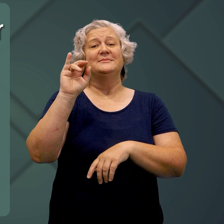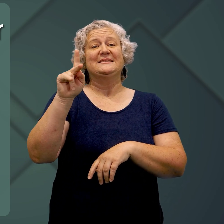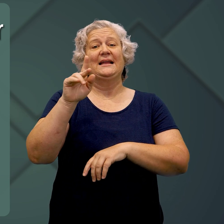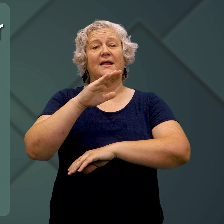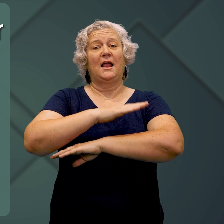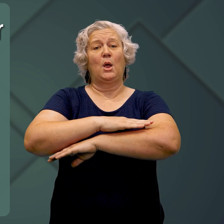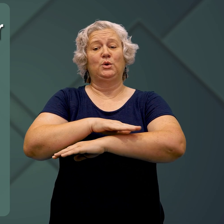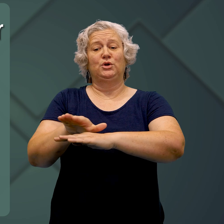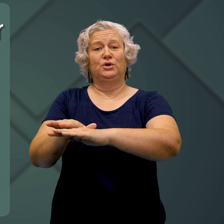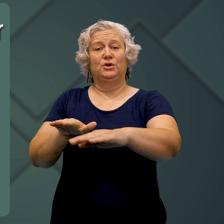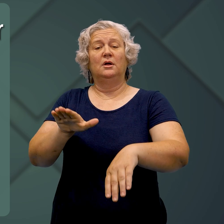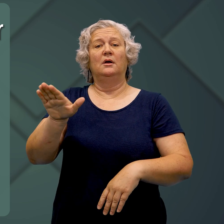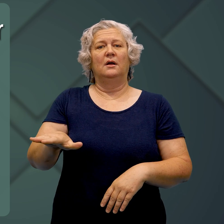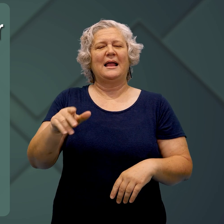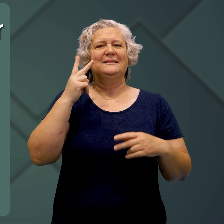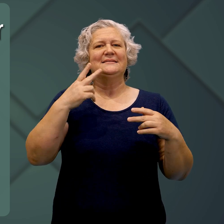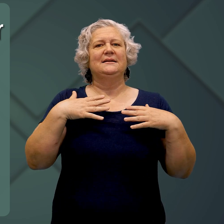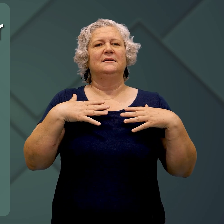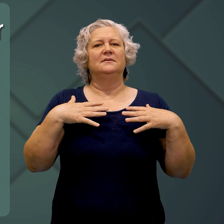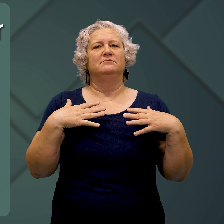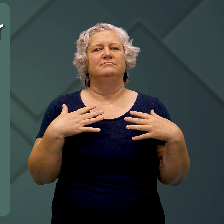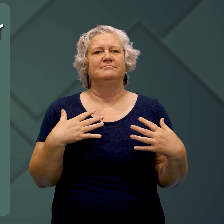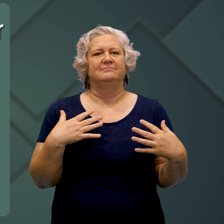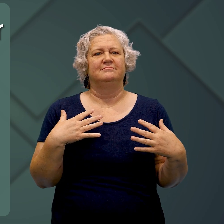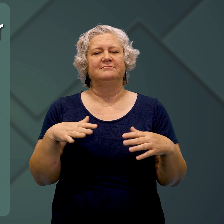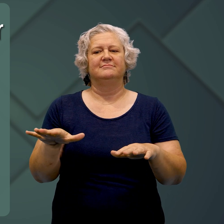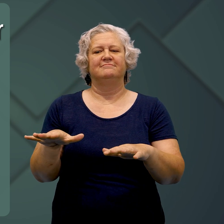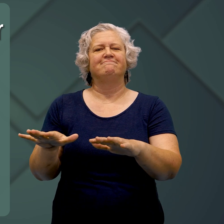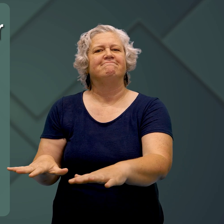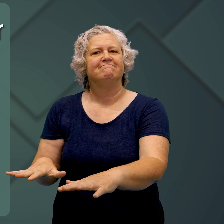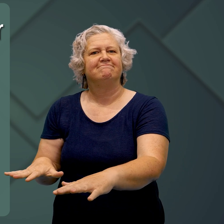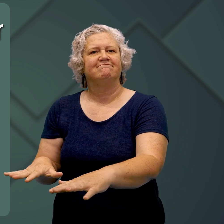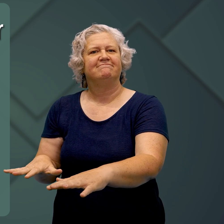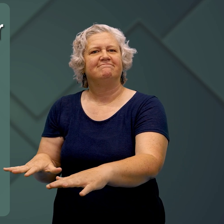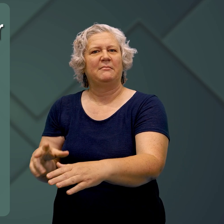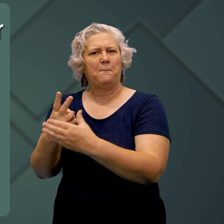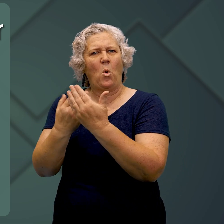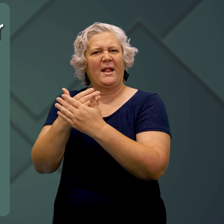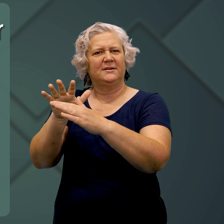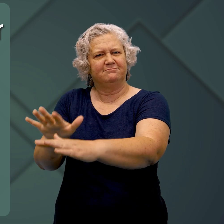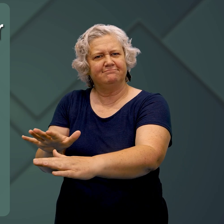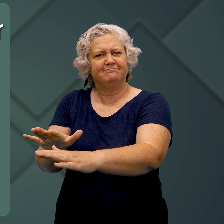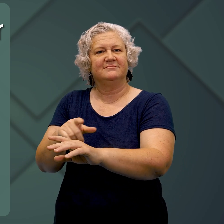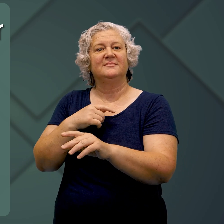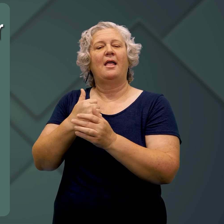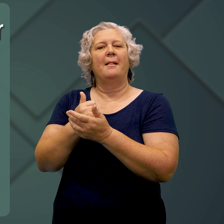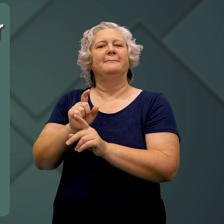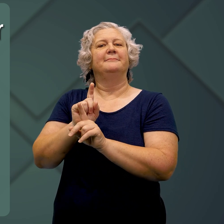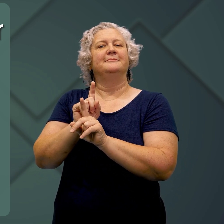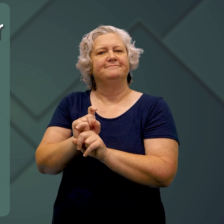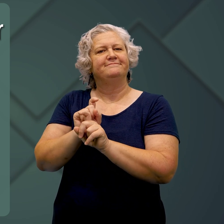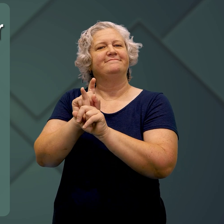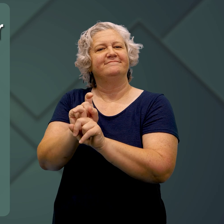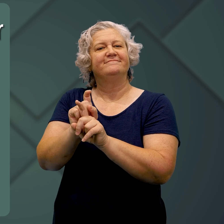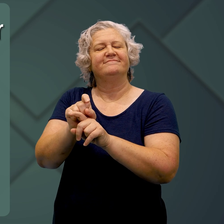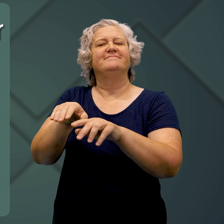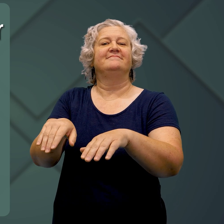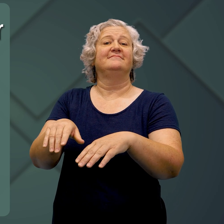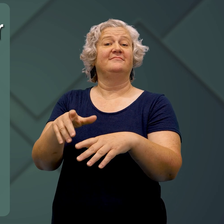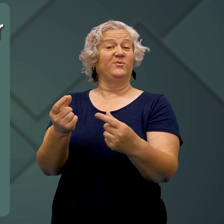touched the bathroom counter with a sink on it, I could see his whole body relax. He had both hands on the counter, he was facing it, and his body